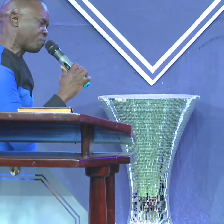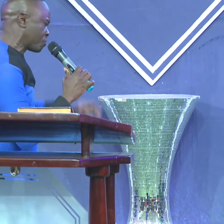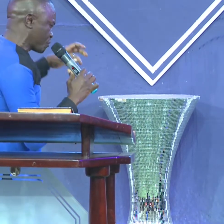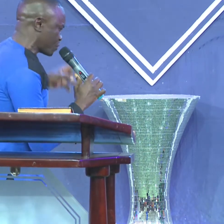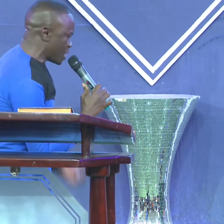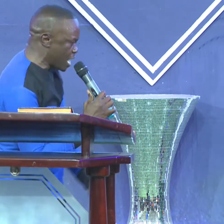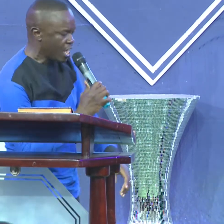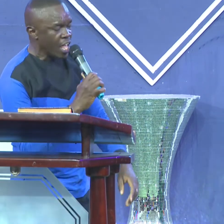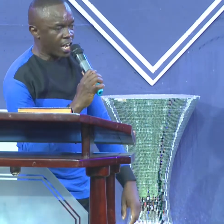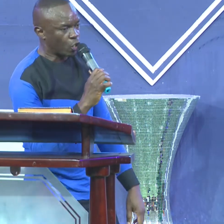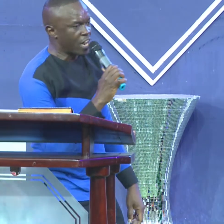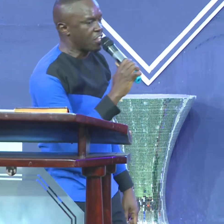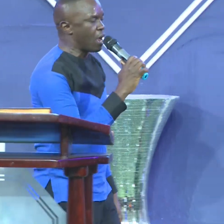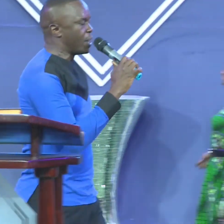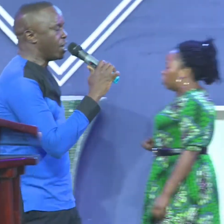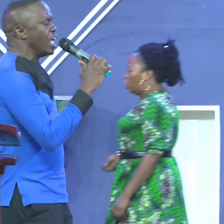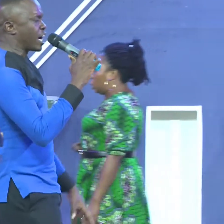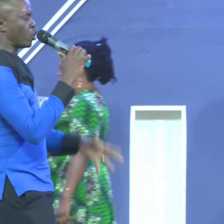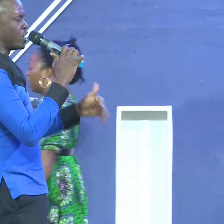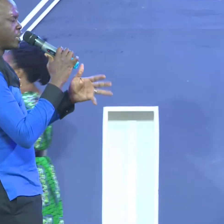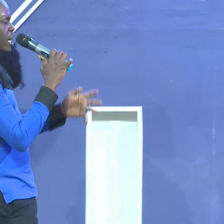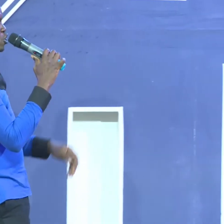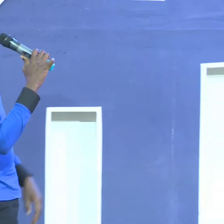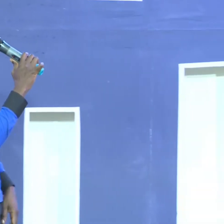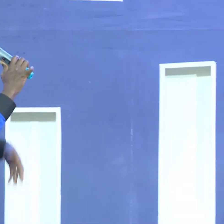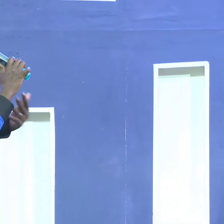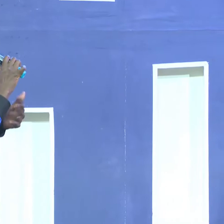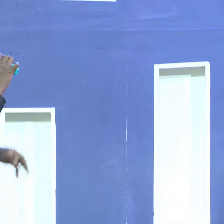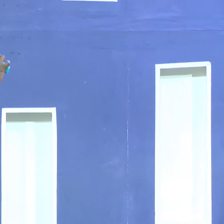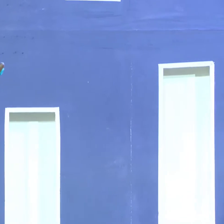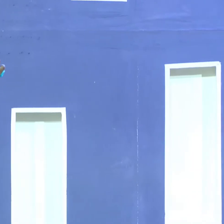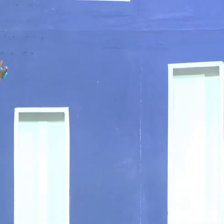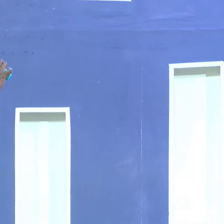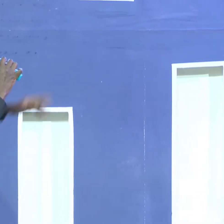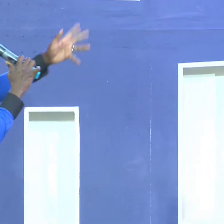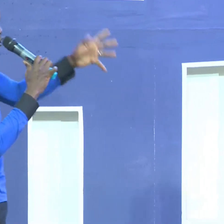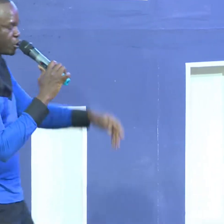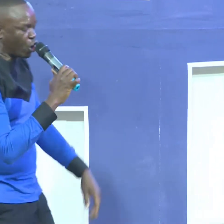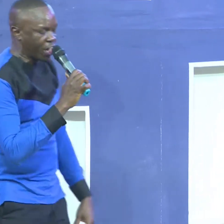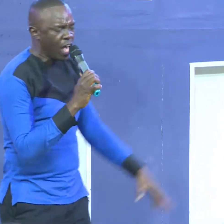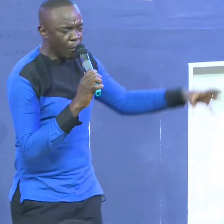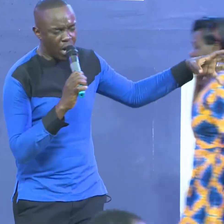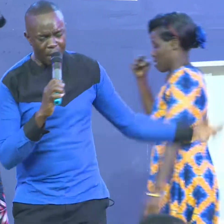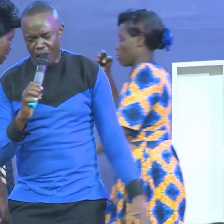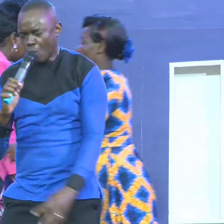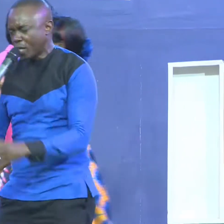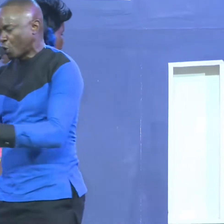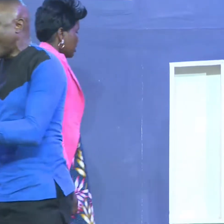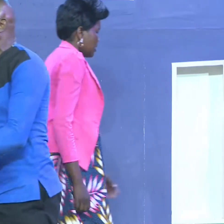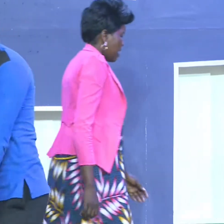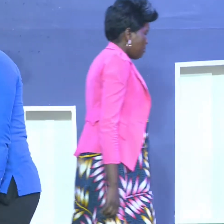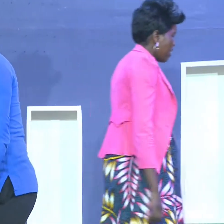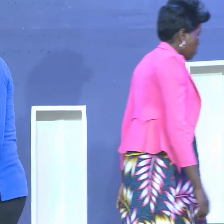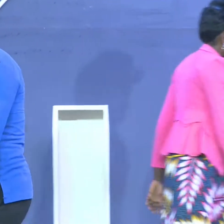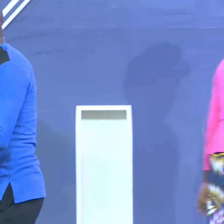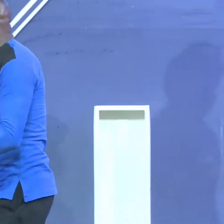kabaka Katonda yamba, katonda atasa Mukwano kwa fetu manyeti wetu za joli Mukama ye watu